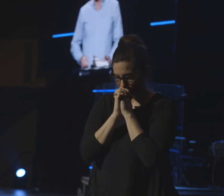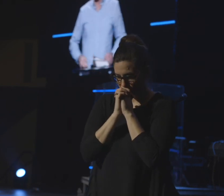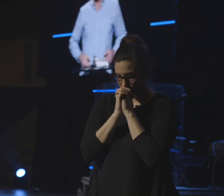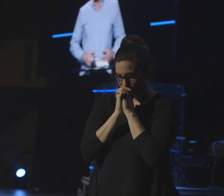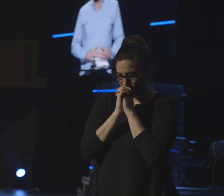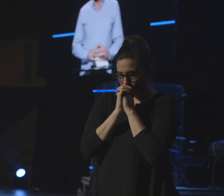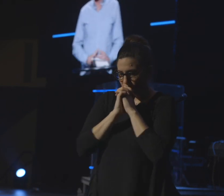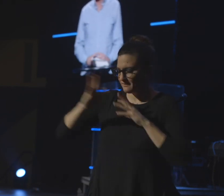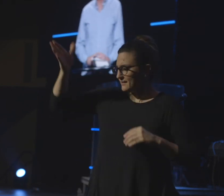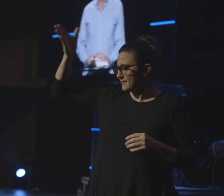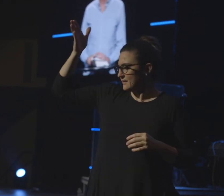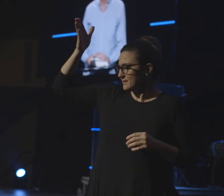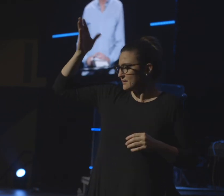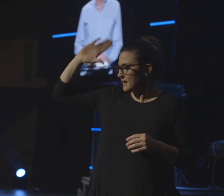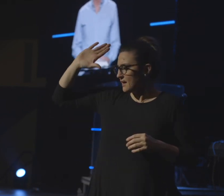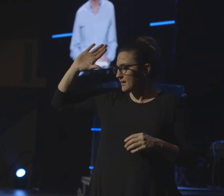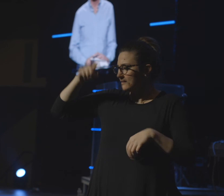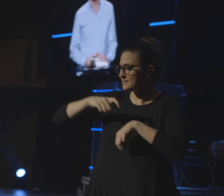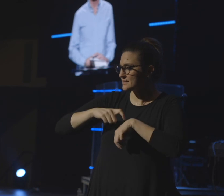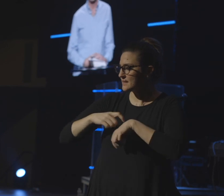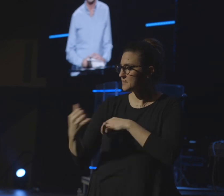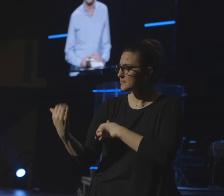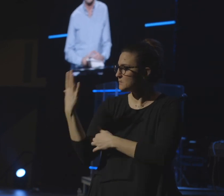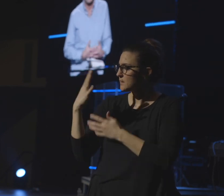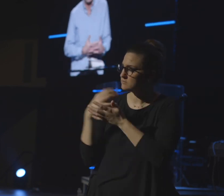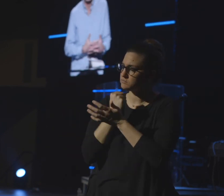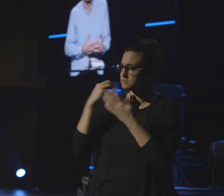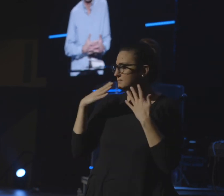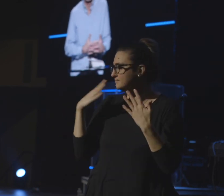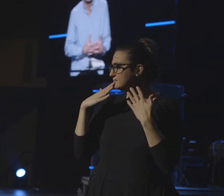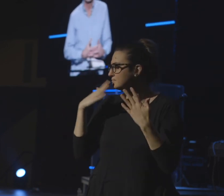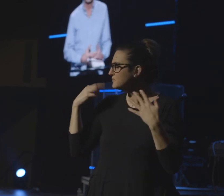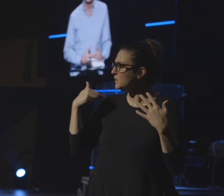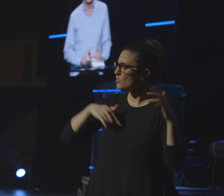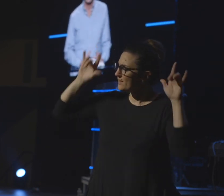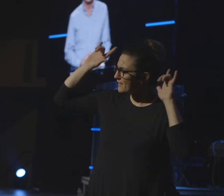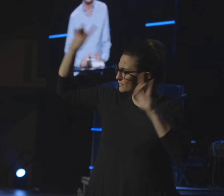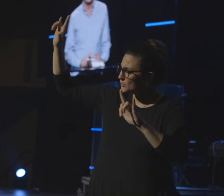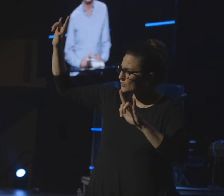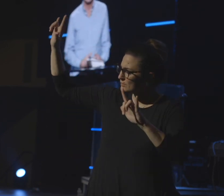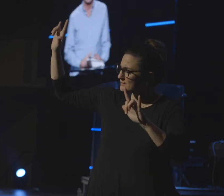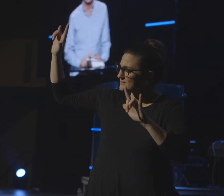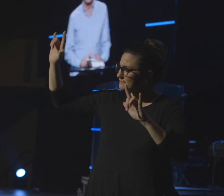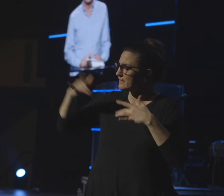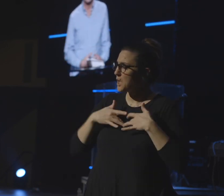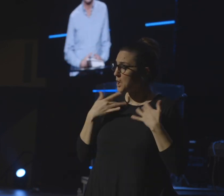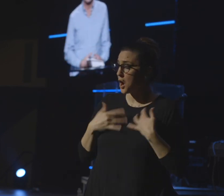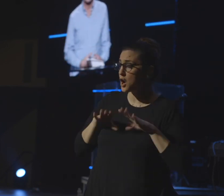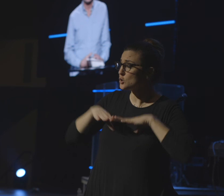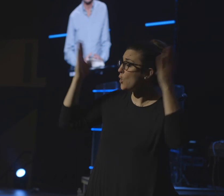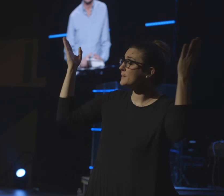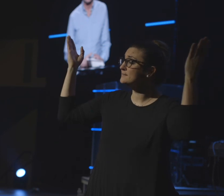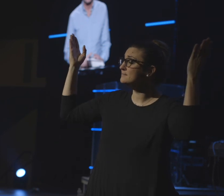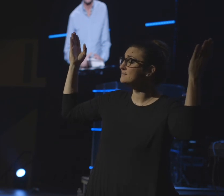God, we thank you for this time this morning. We love you. We come to you, Lord, with open hearts and open